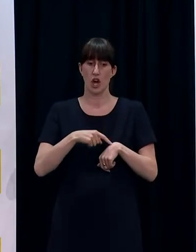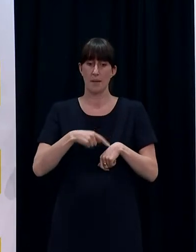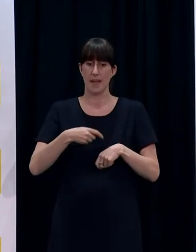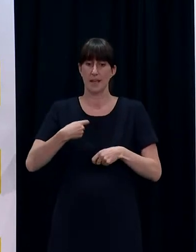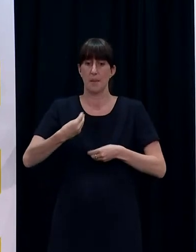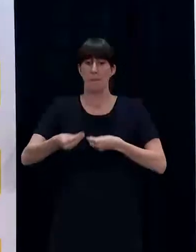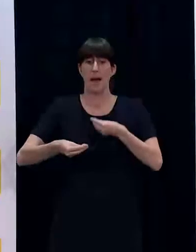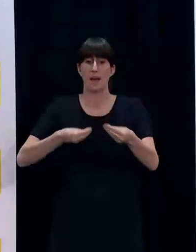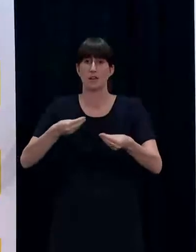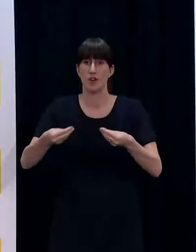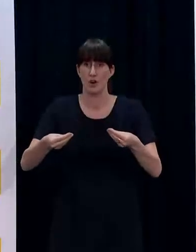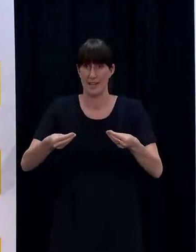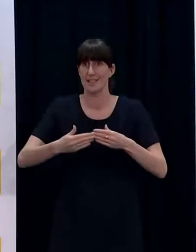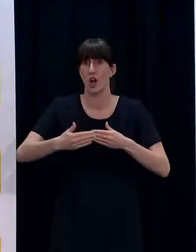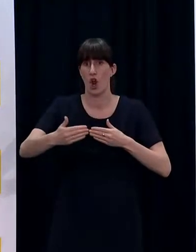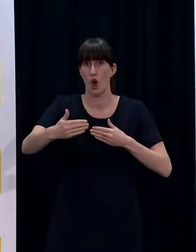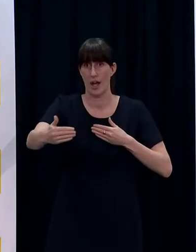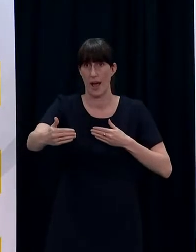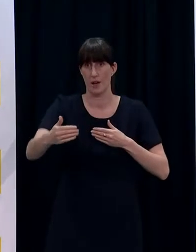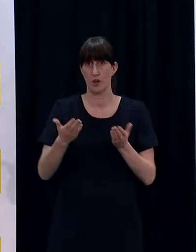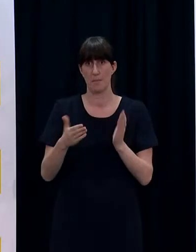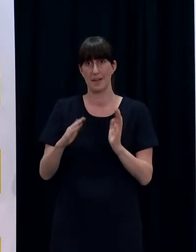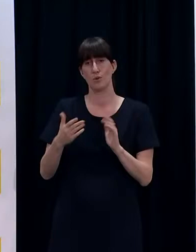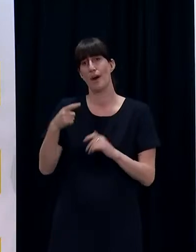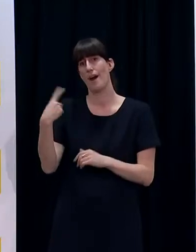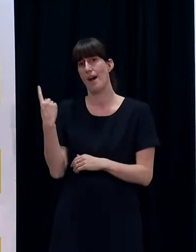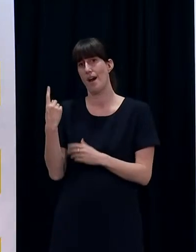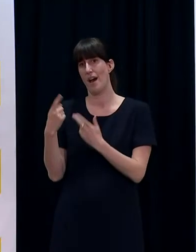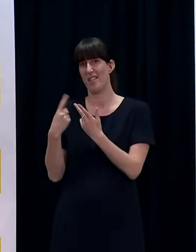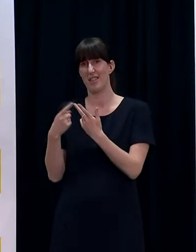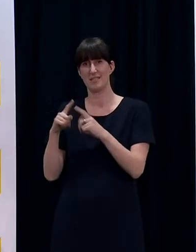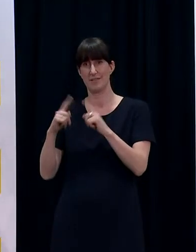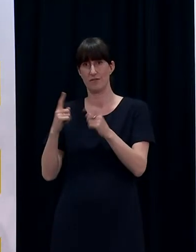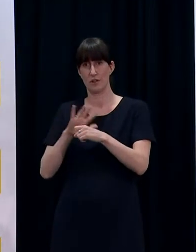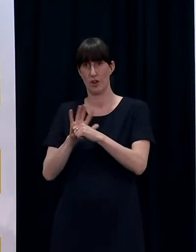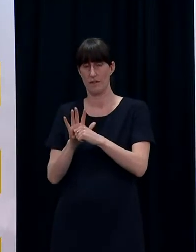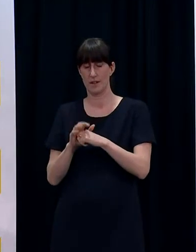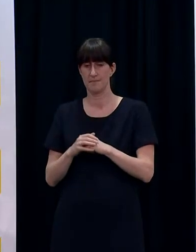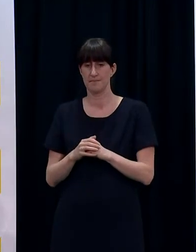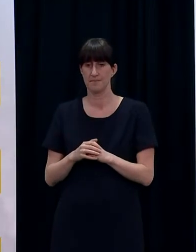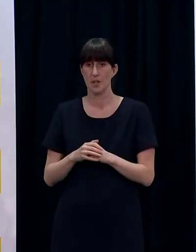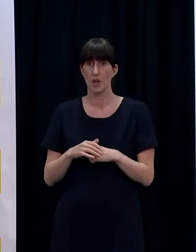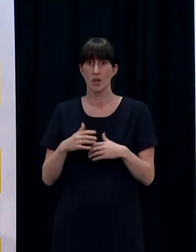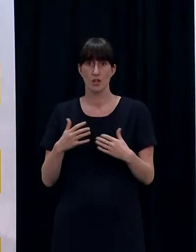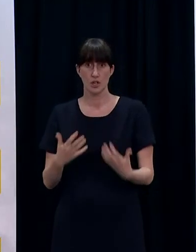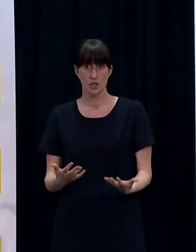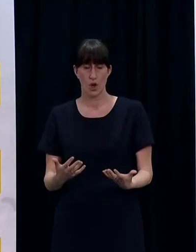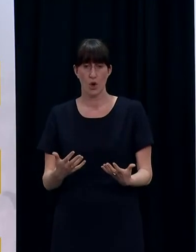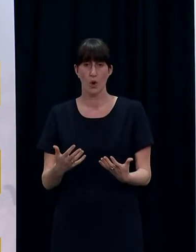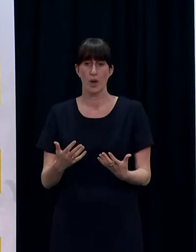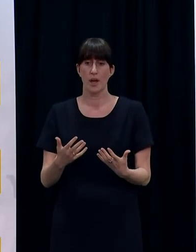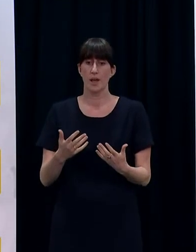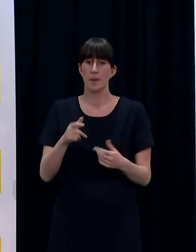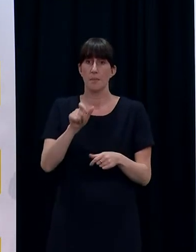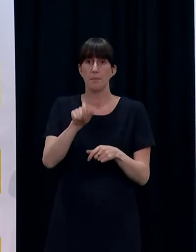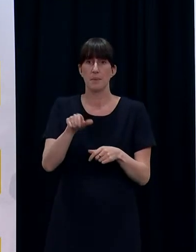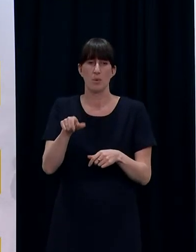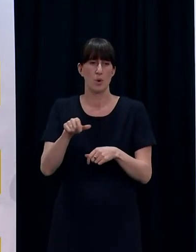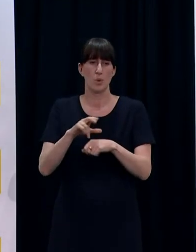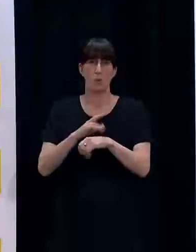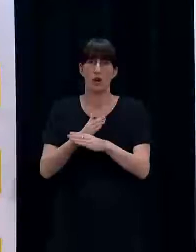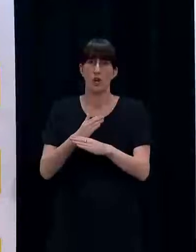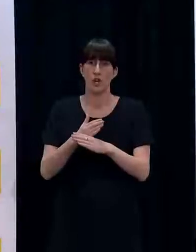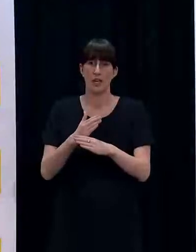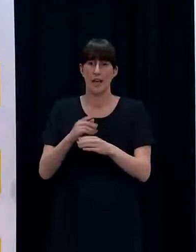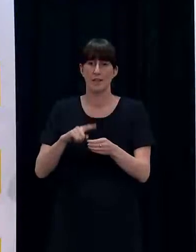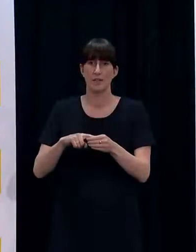we have provided some technical advice to the clinicians and the medical officers of health who